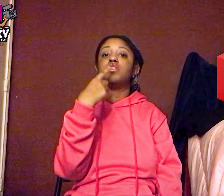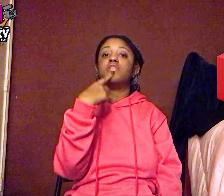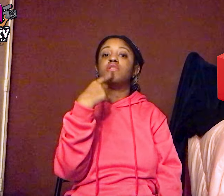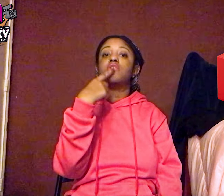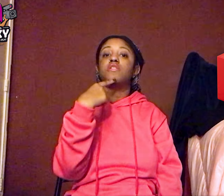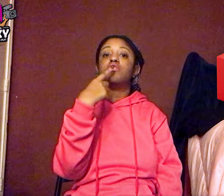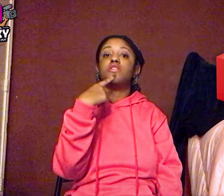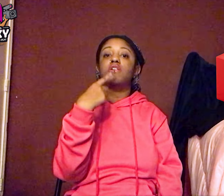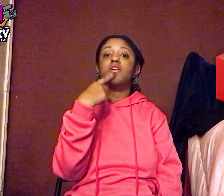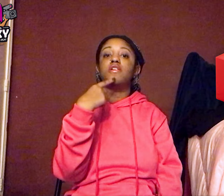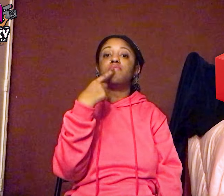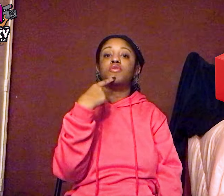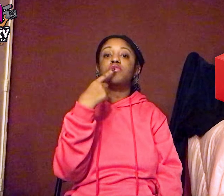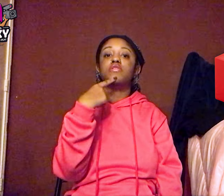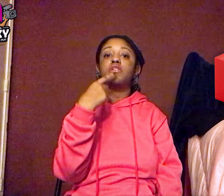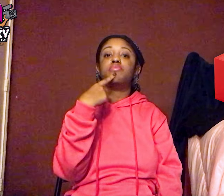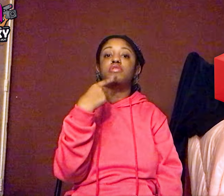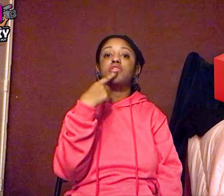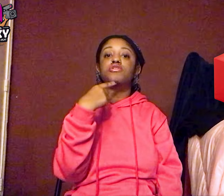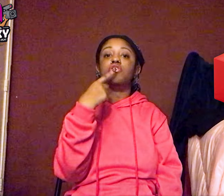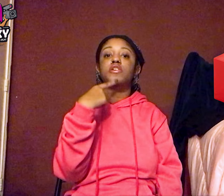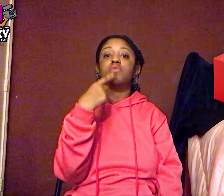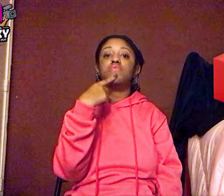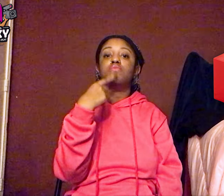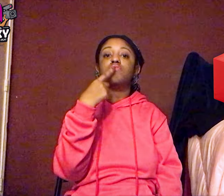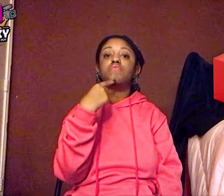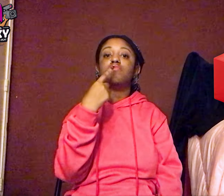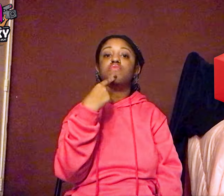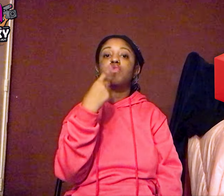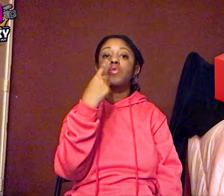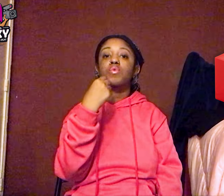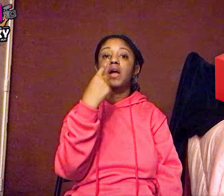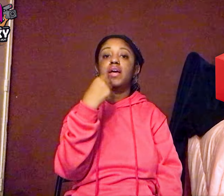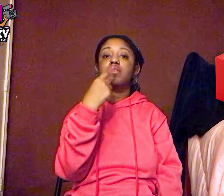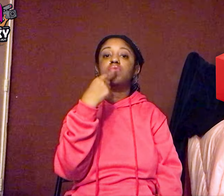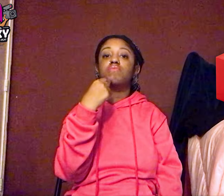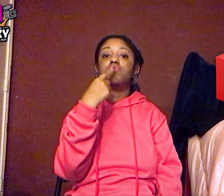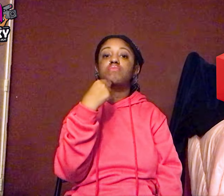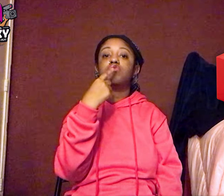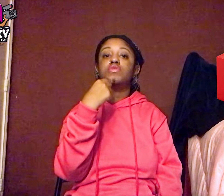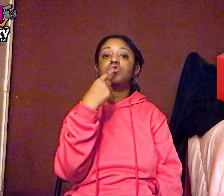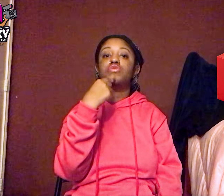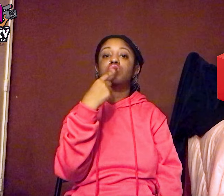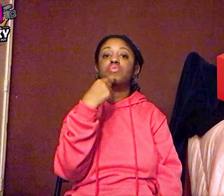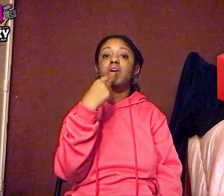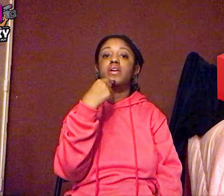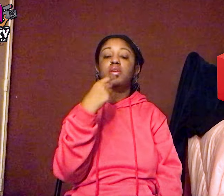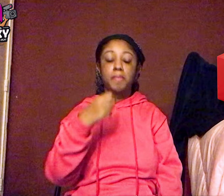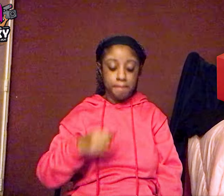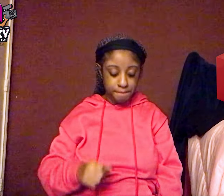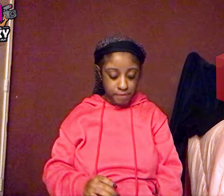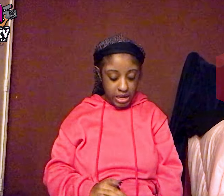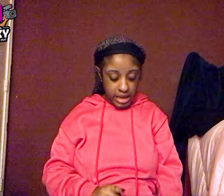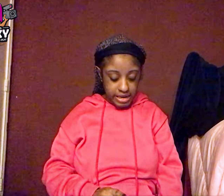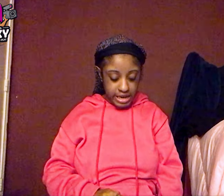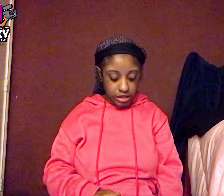briefly move your lips and your chin. Red. This is red. Next we